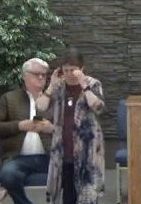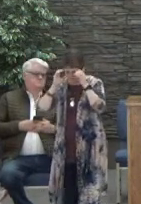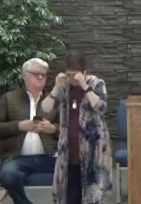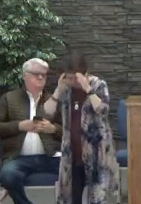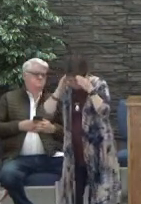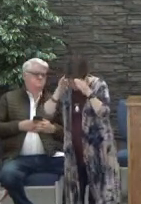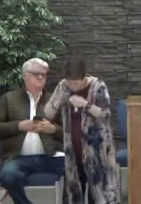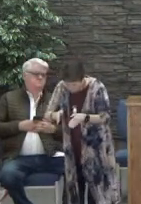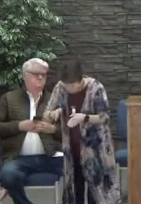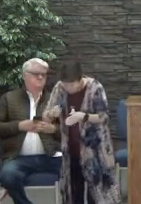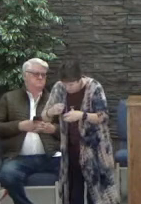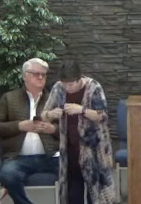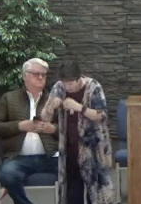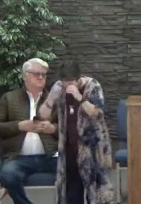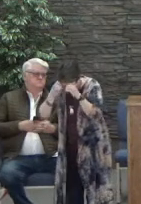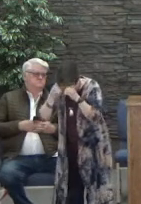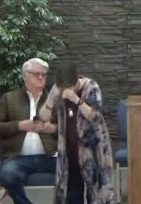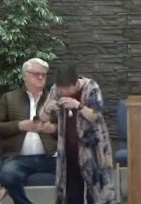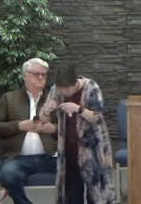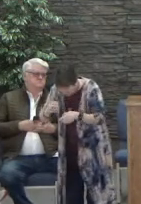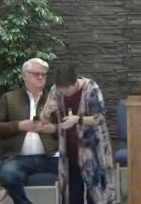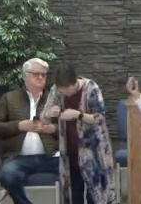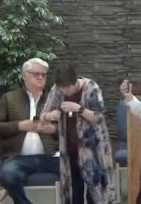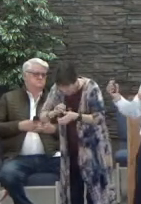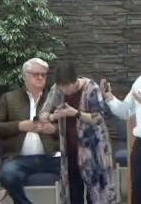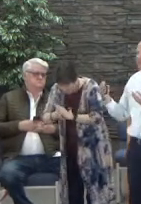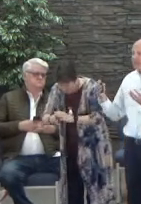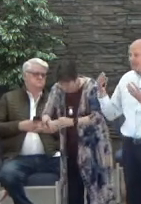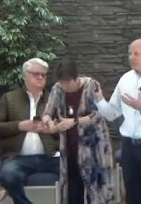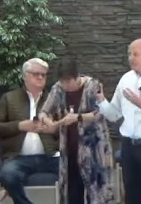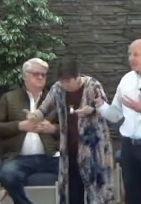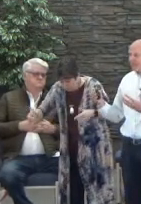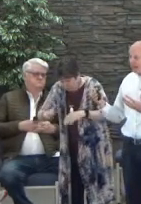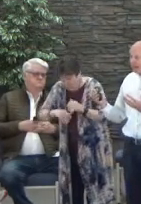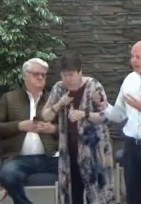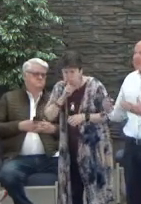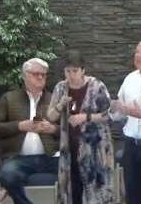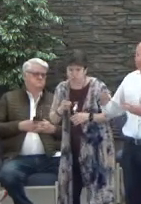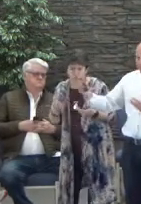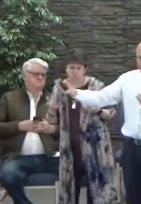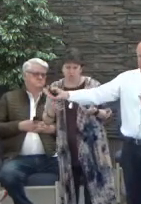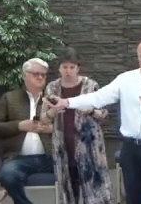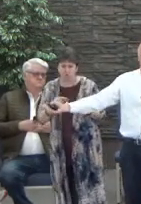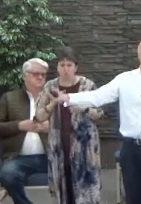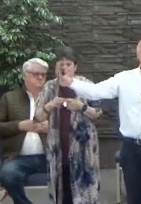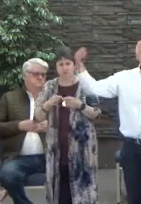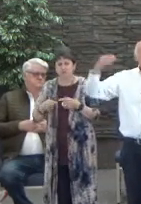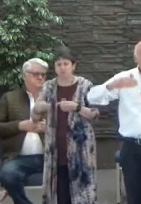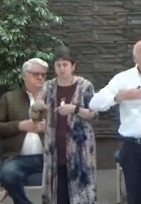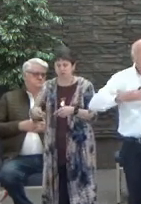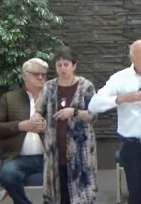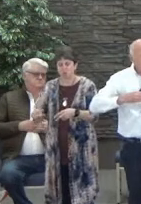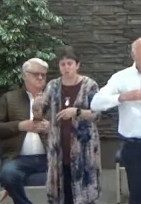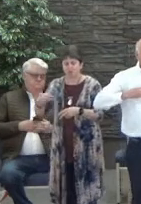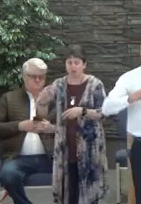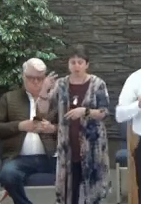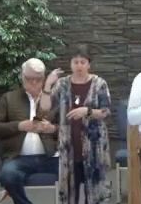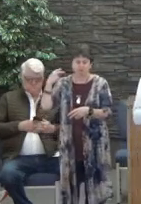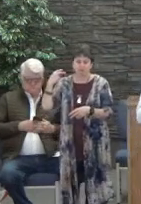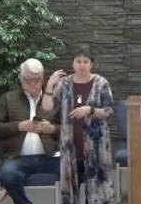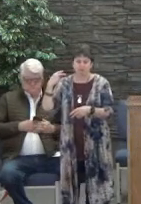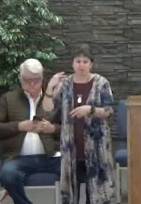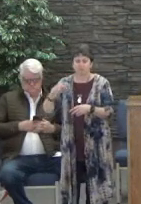most often when I focus on my problems, they seem bigger than they really are when I start looking back at them